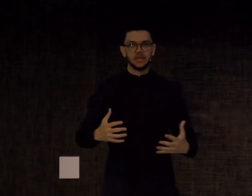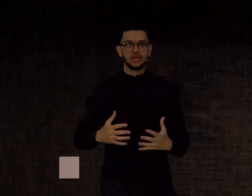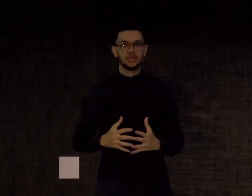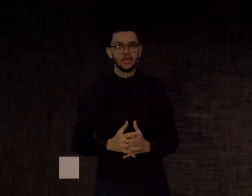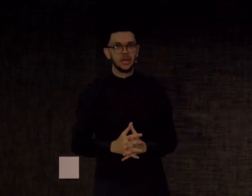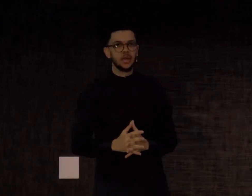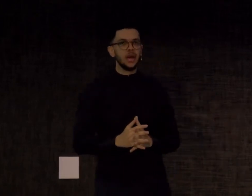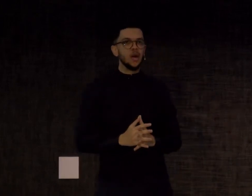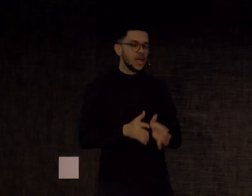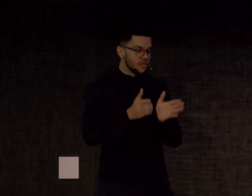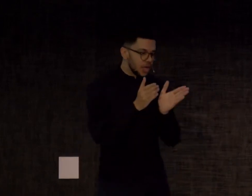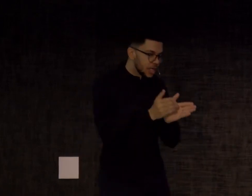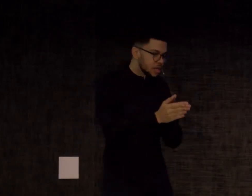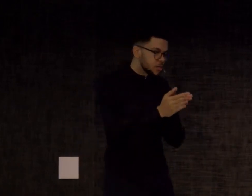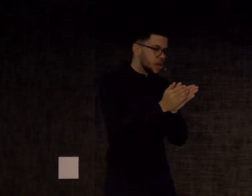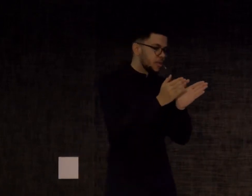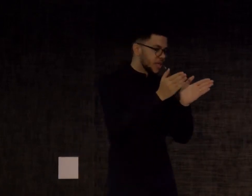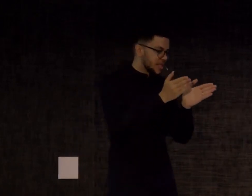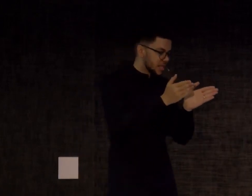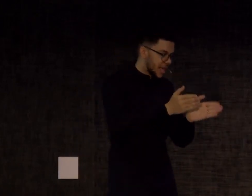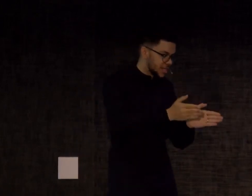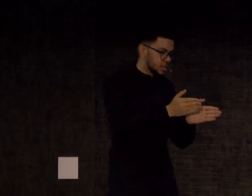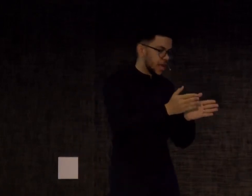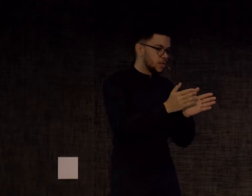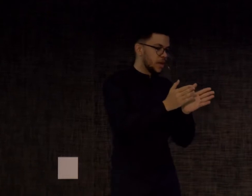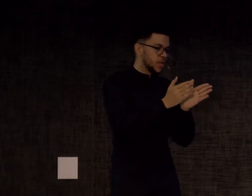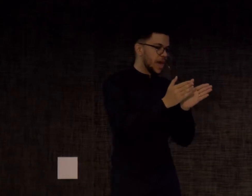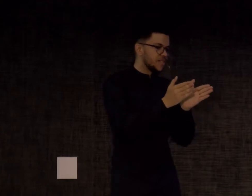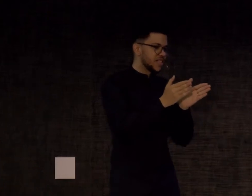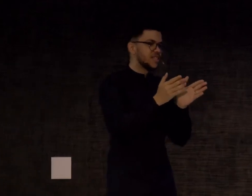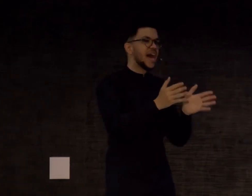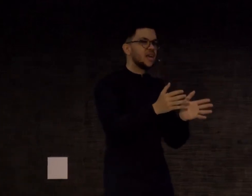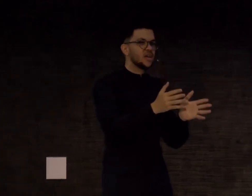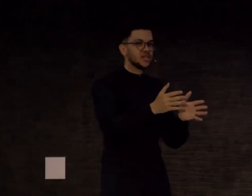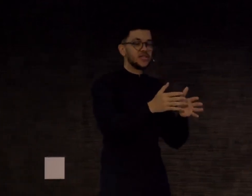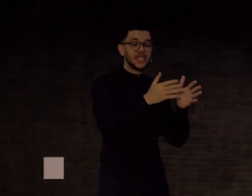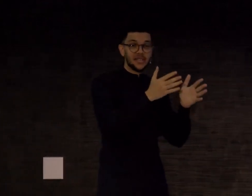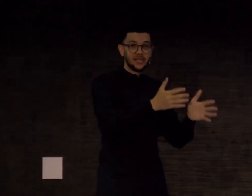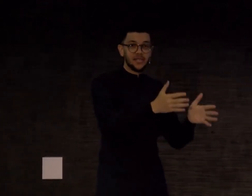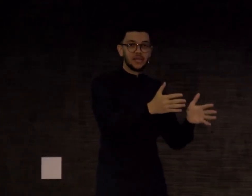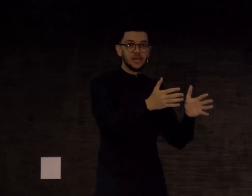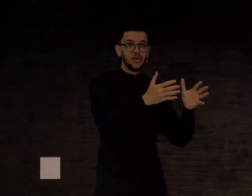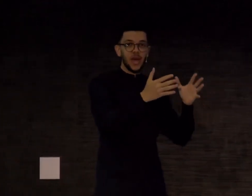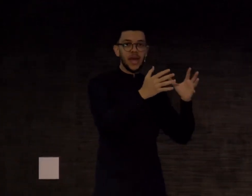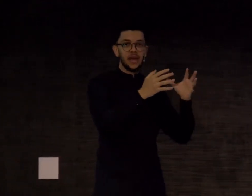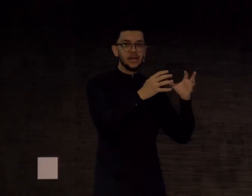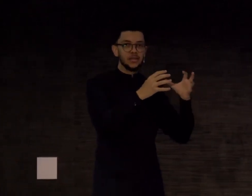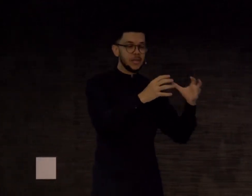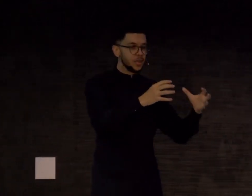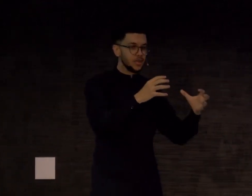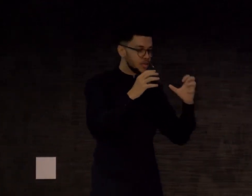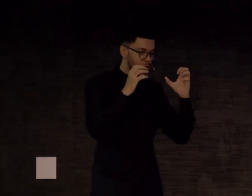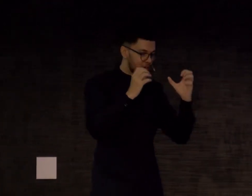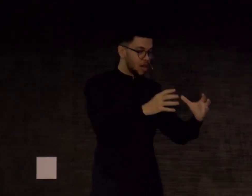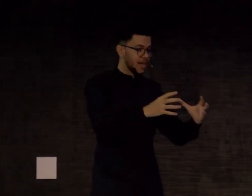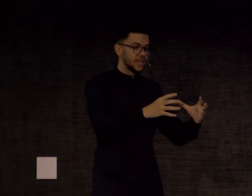not? Well, if we look at those problems in isolation, and we have these dialogues of the deaf, where